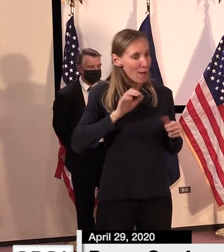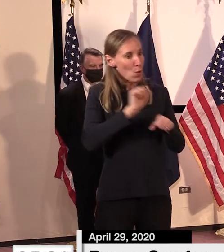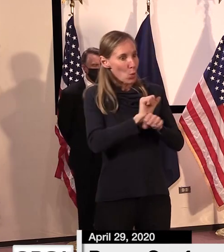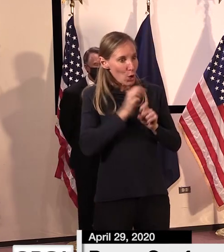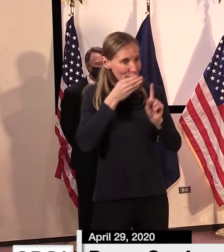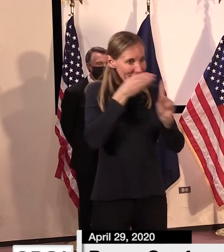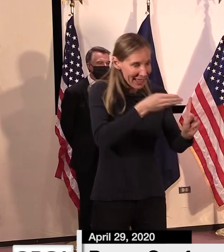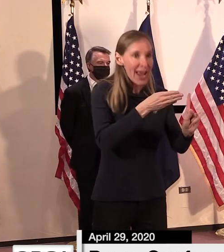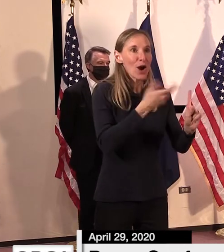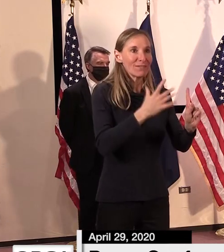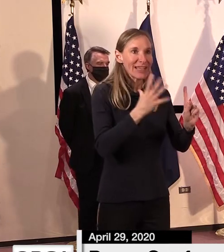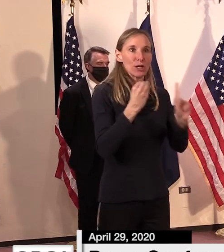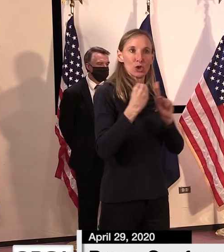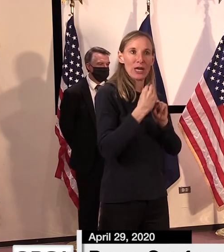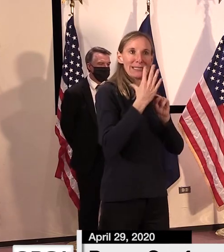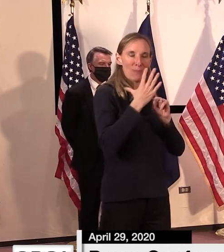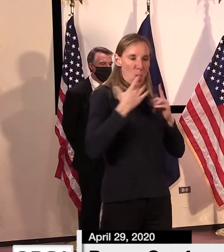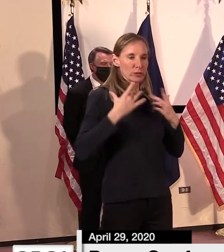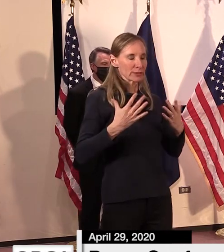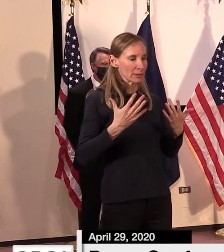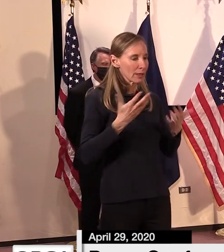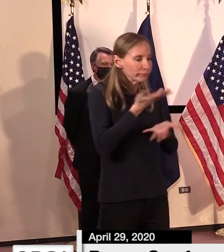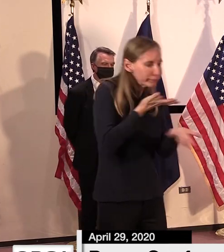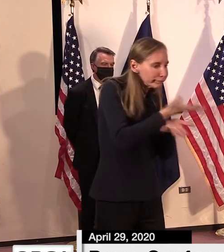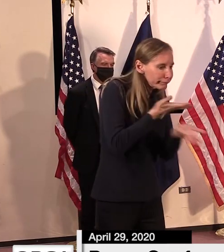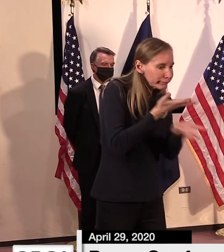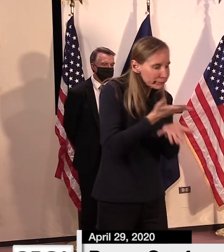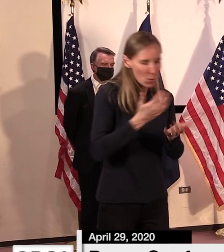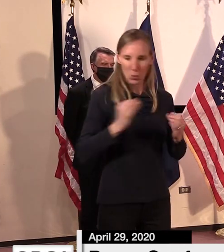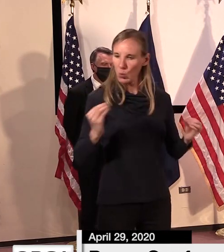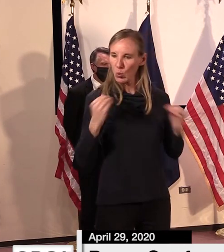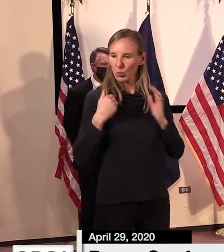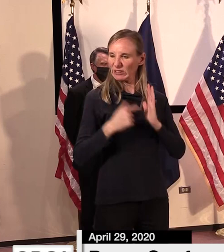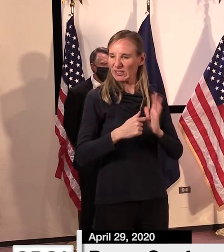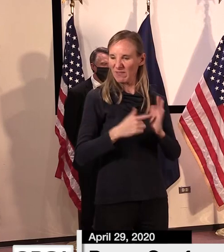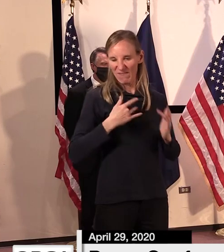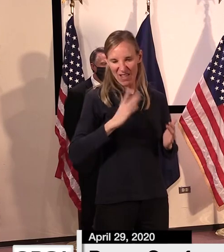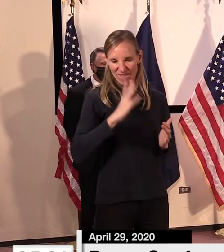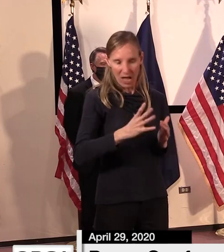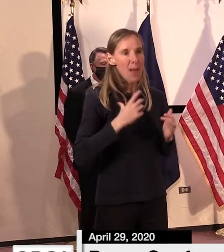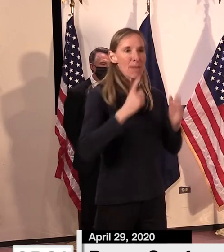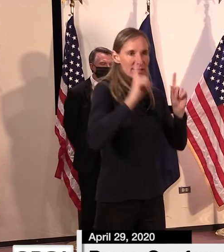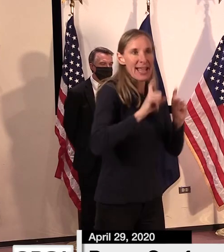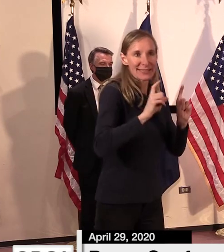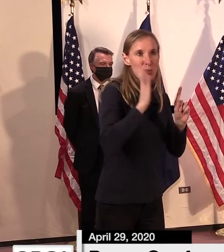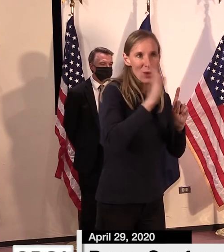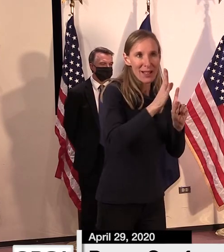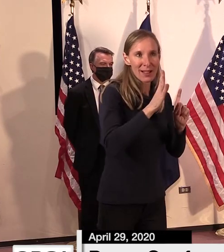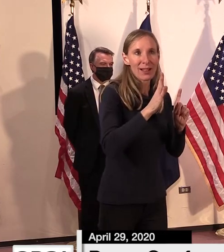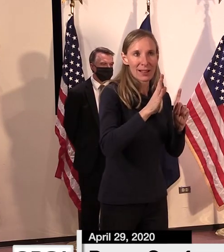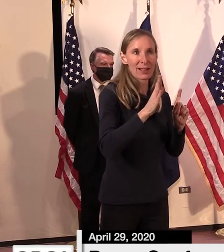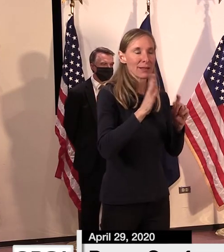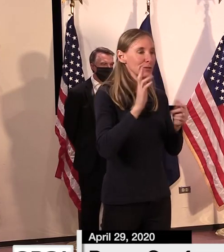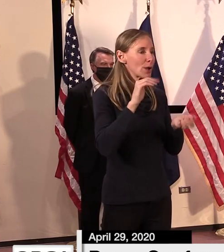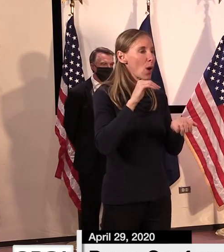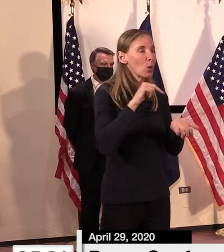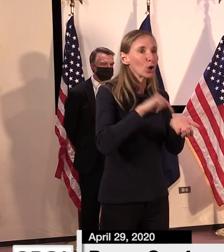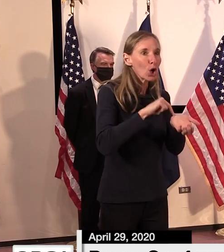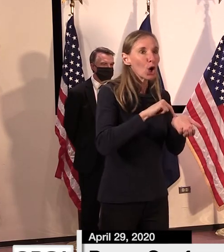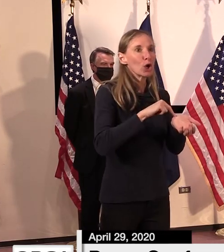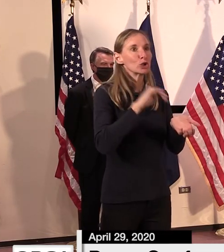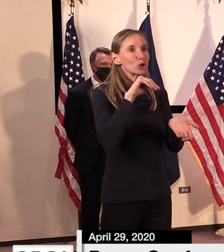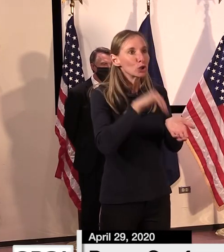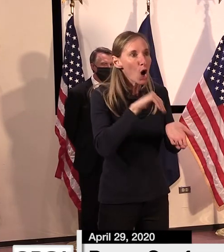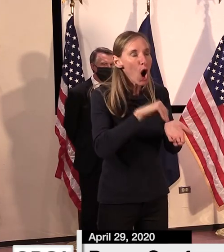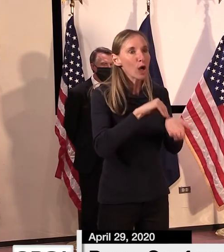patients, but are themselves without symptoms. We will also offer testing to healthcare personnel who may be needed to aid the